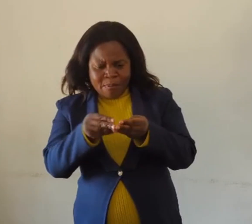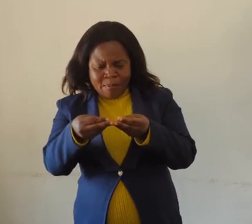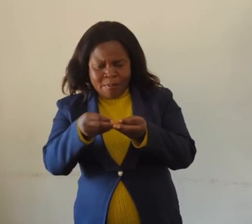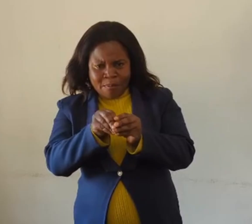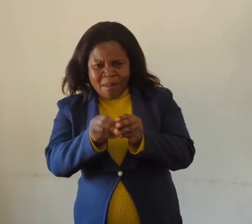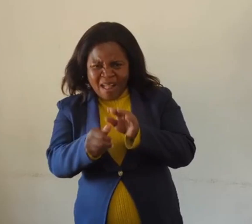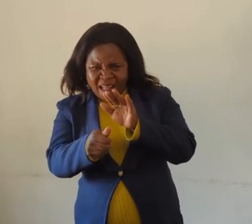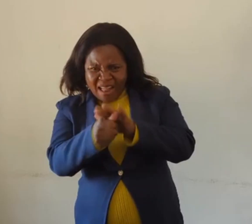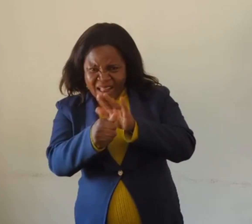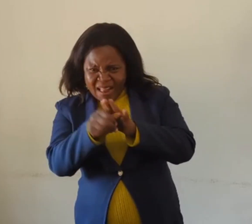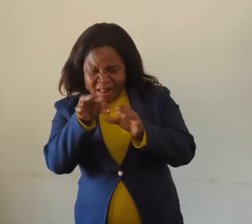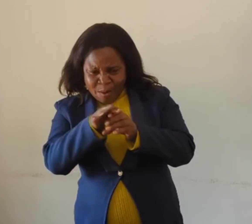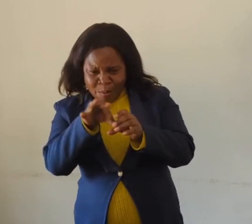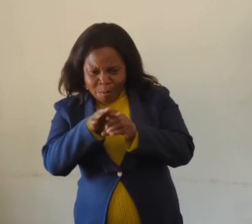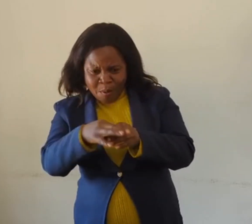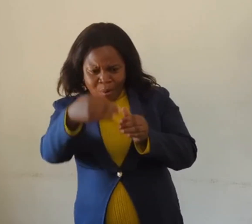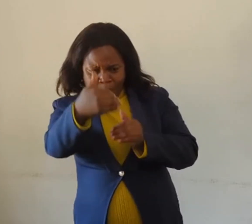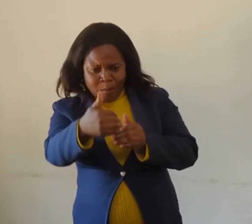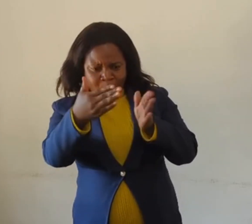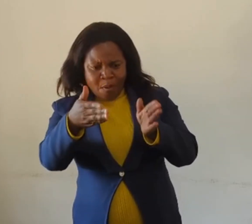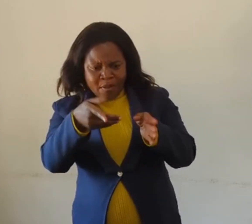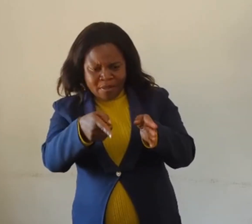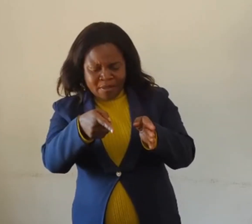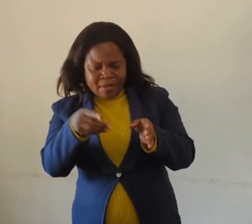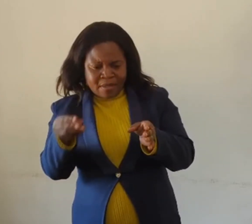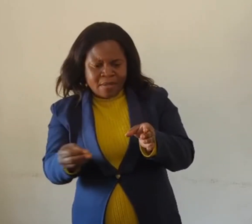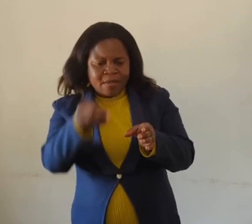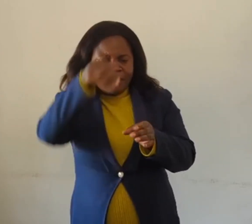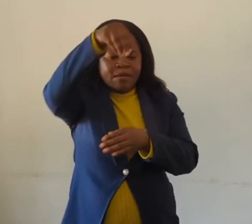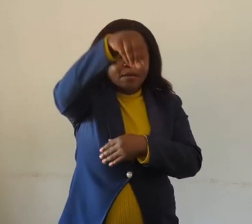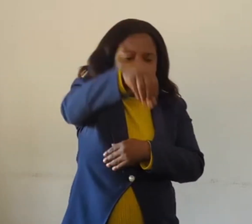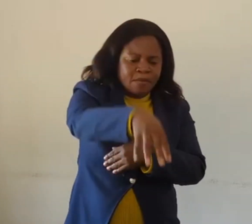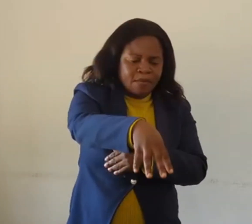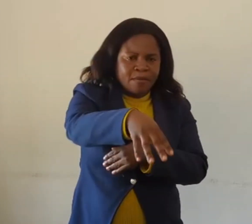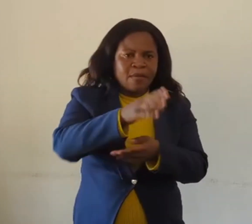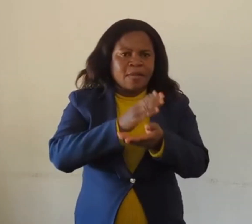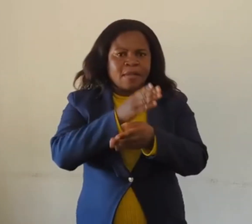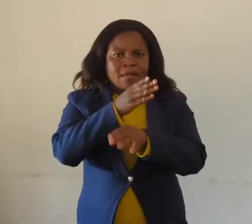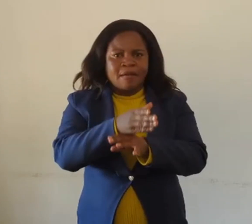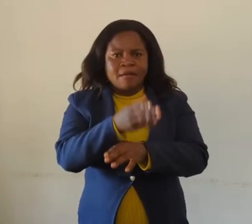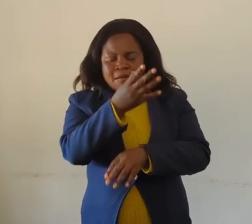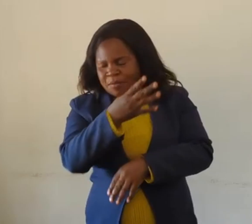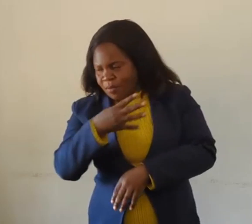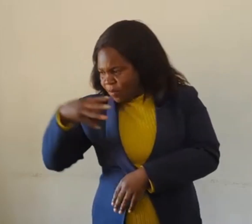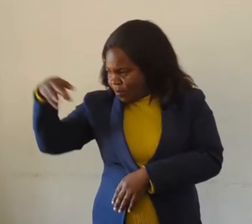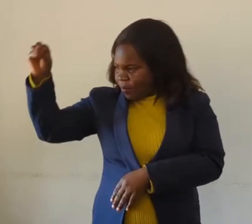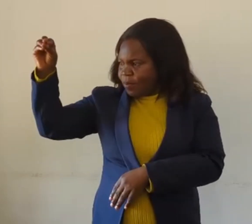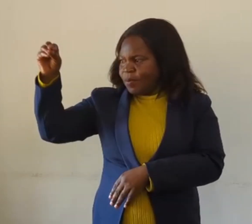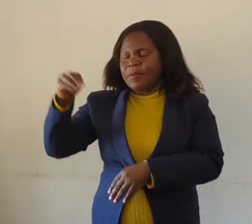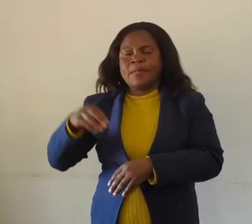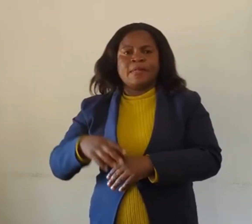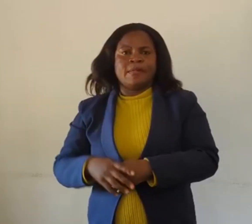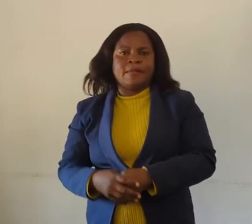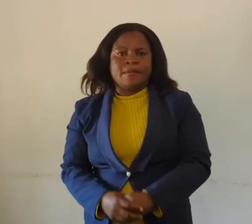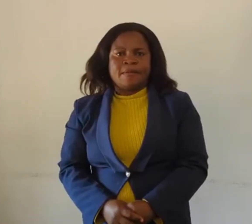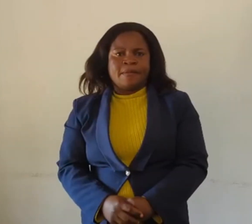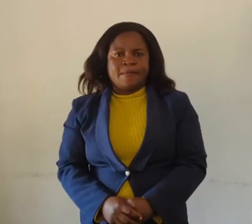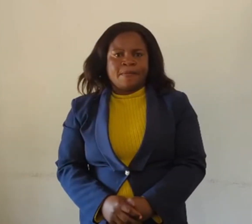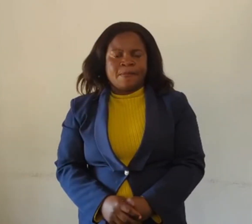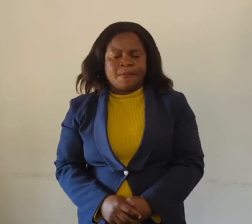it in the ballot box, and immediately leave the voting station. The